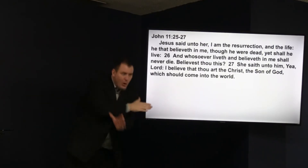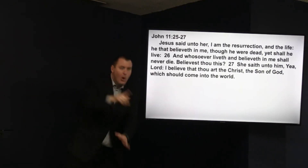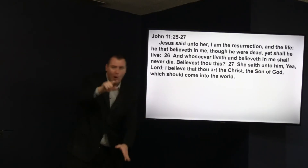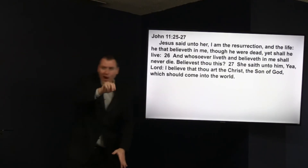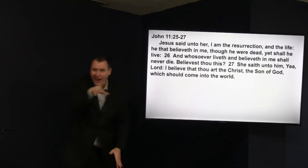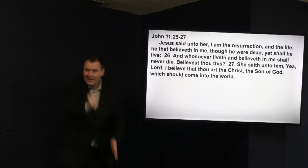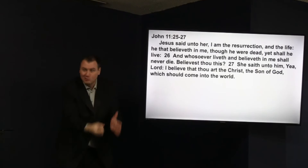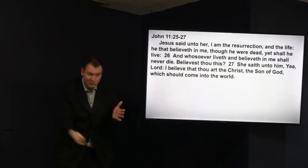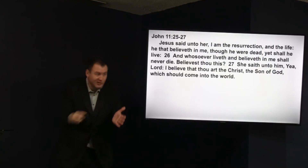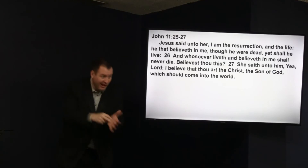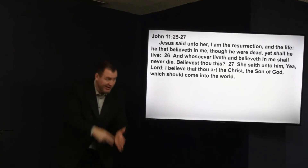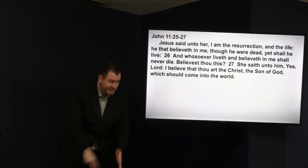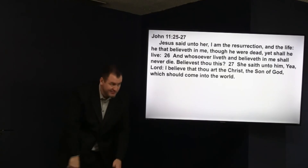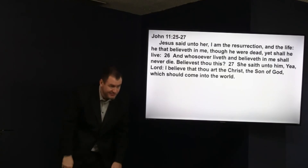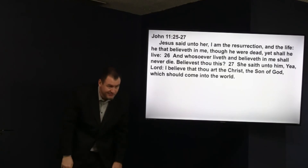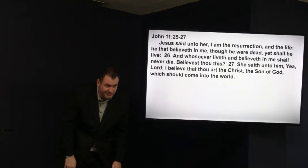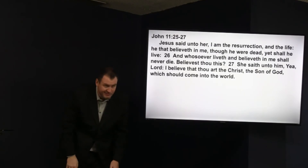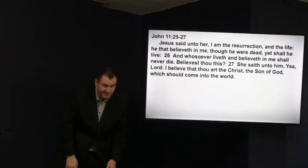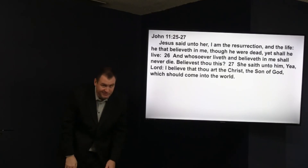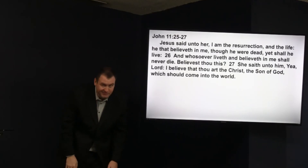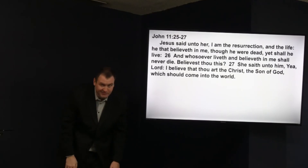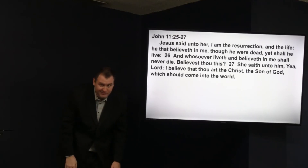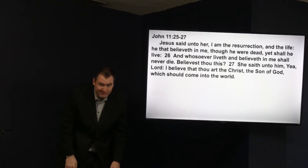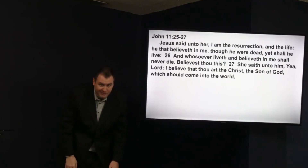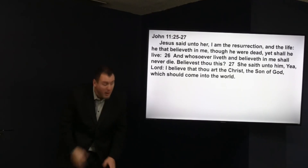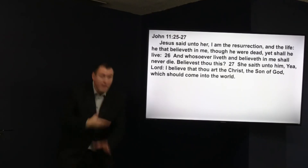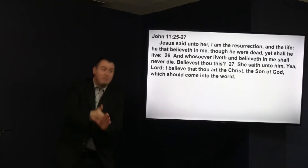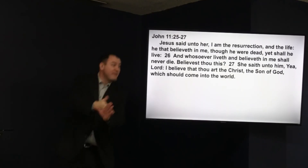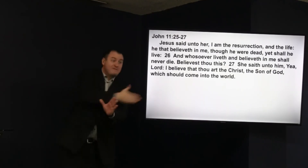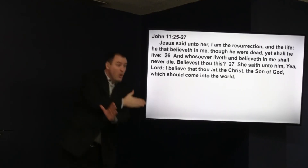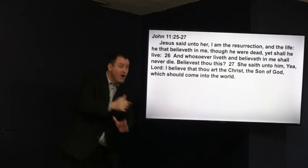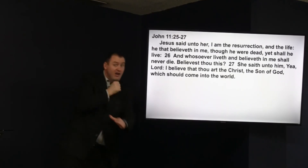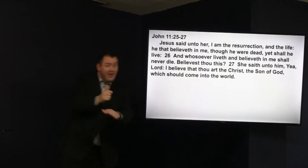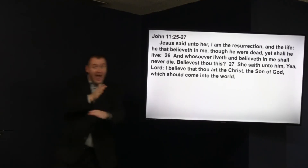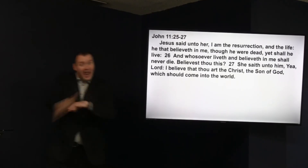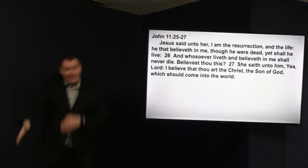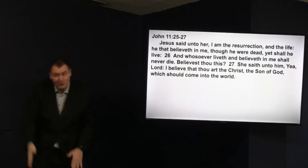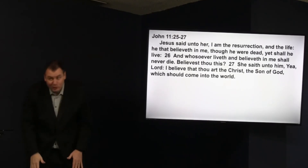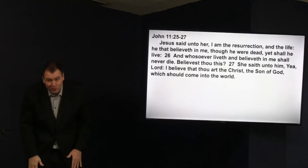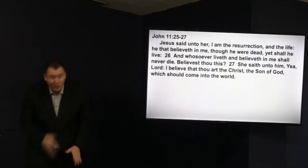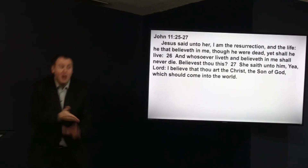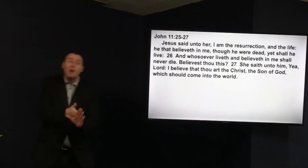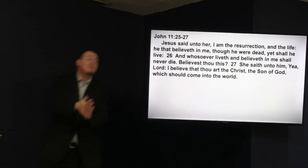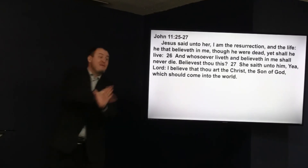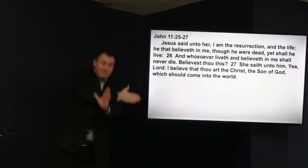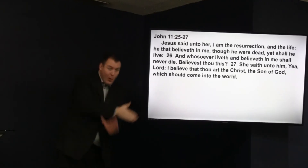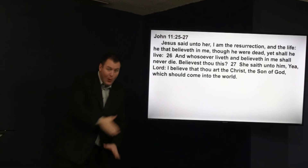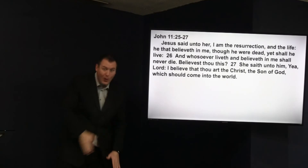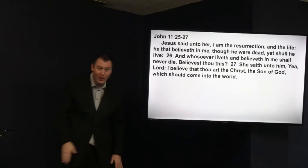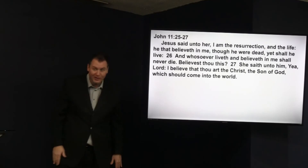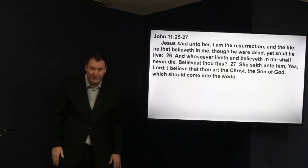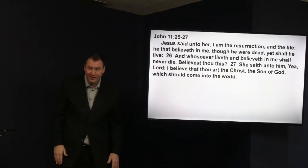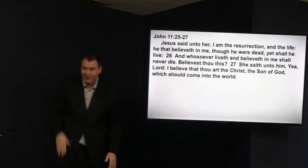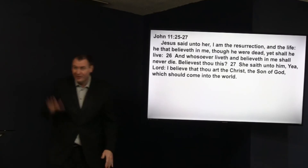This was right before Lazarus. Before Lazarus came alive.